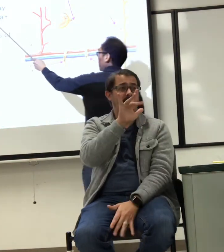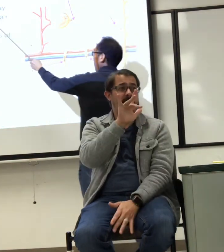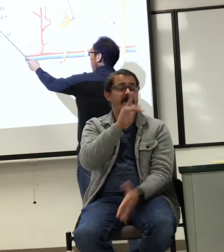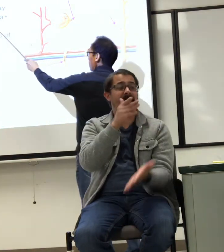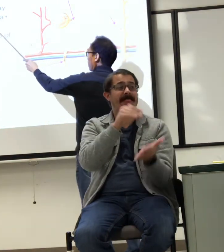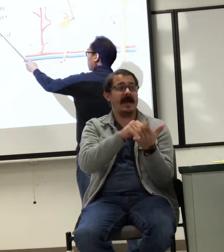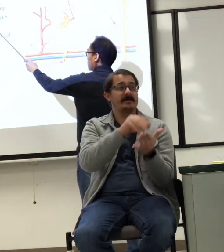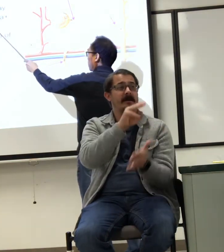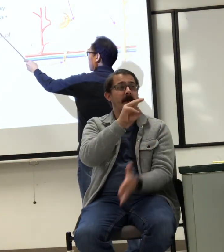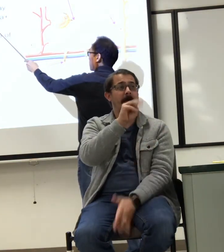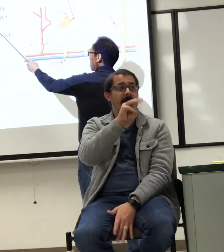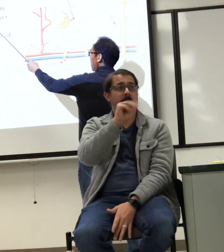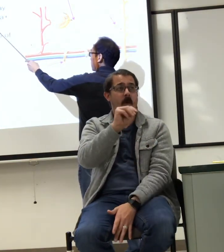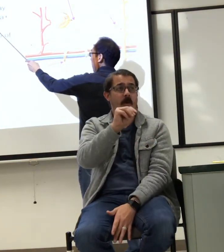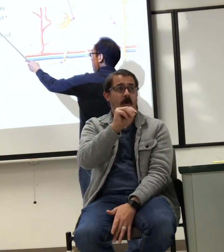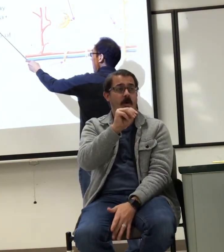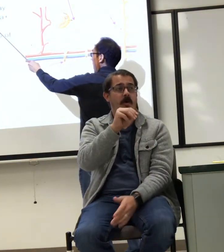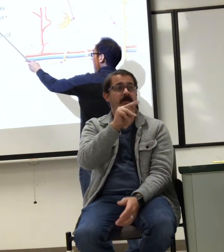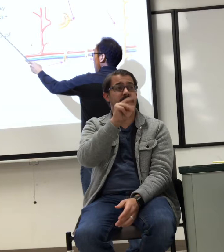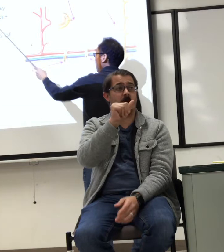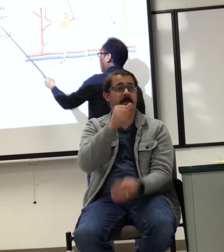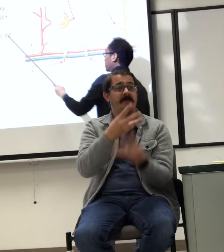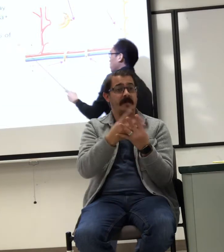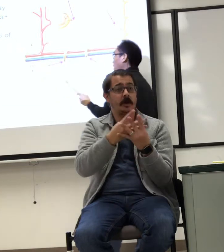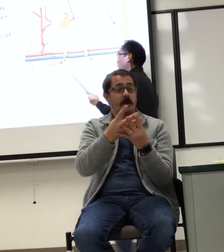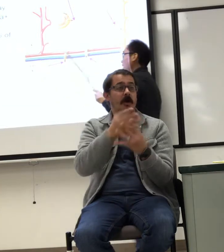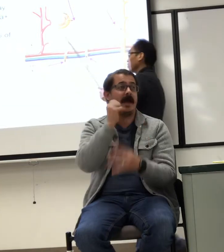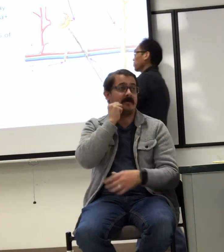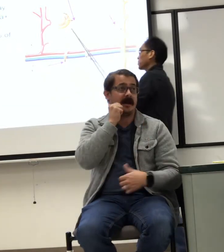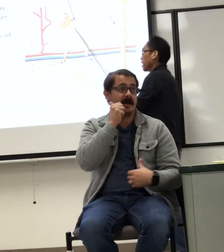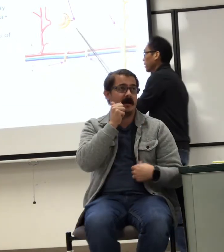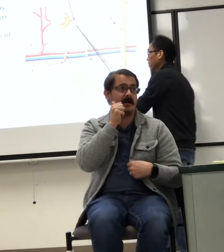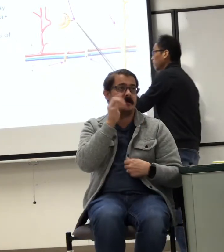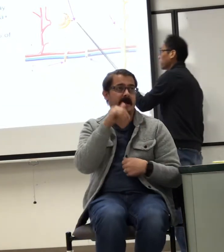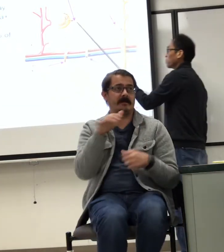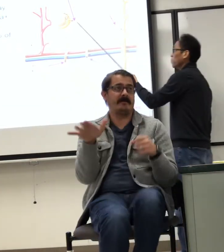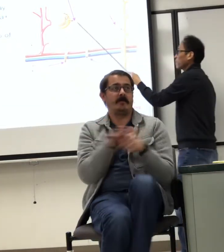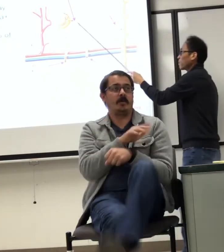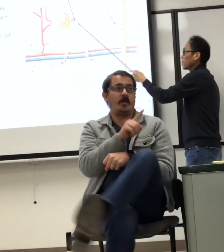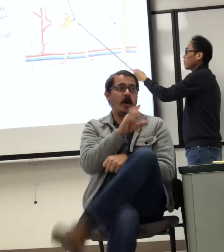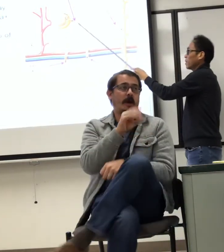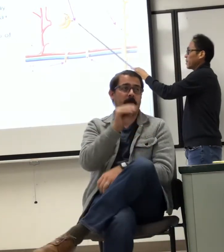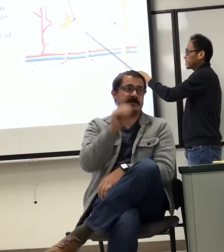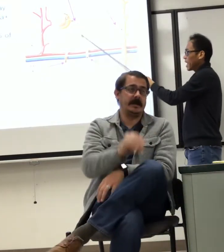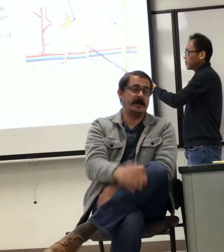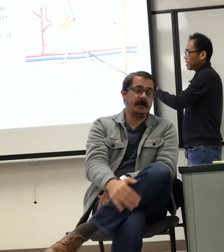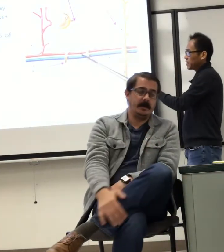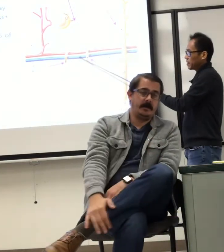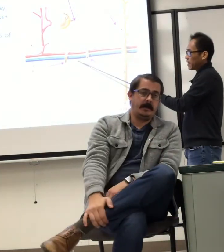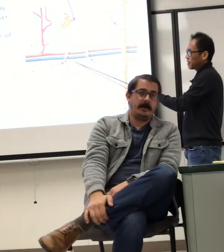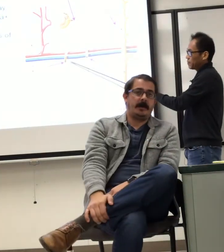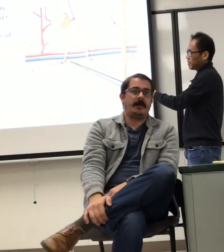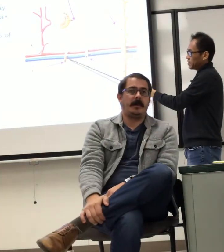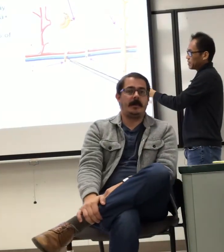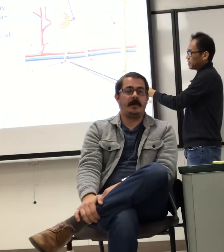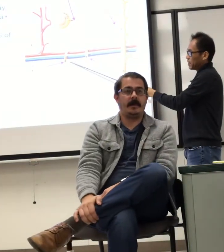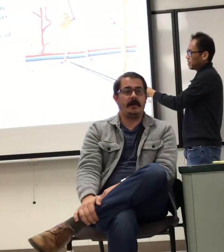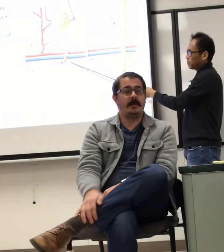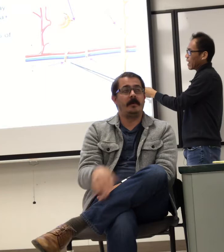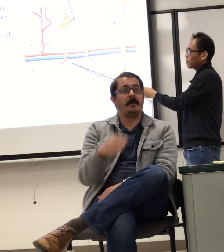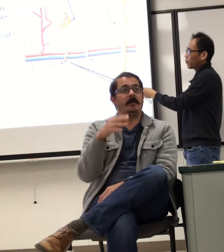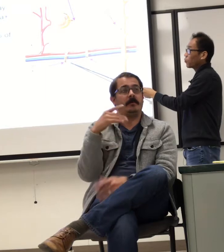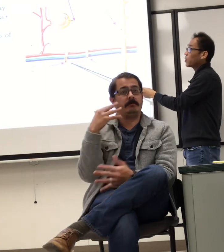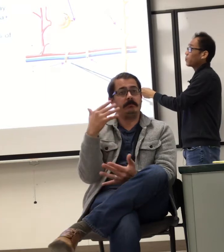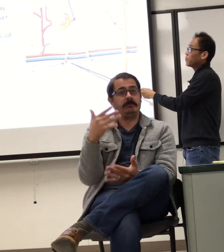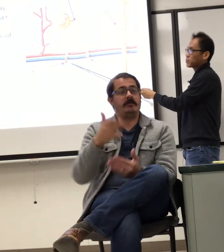25,000 millimolar of sodium is filtered every day. So call that 100%. By the time you get to the end of the PCT,